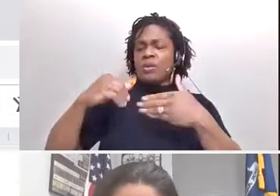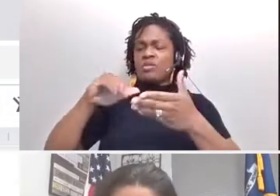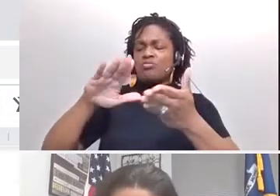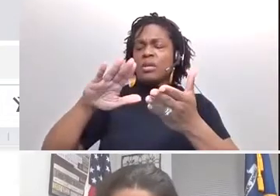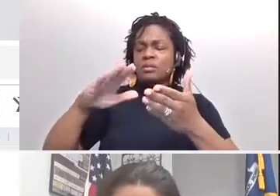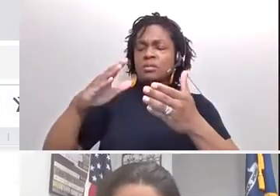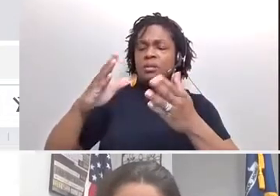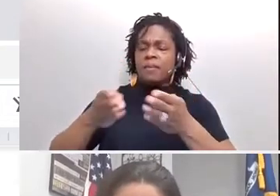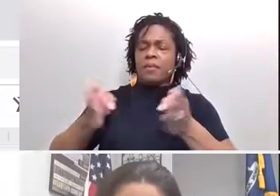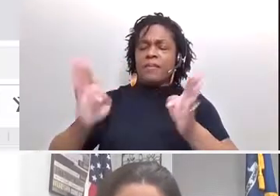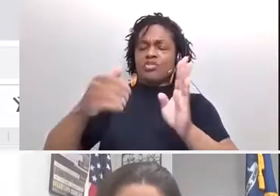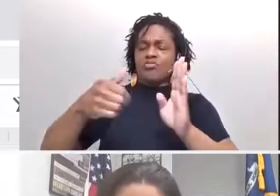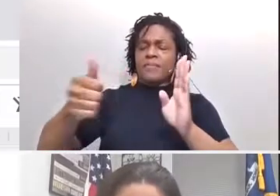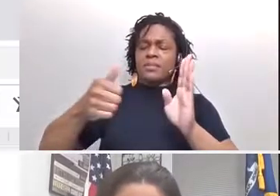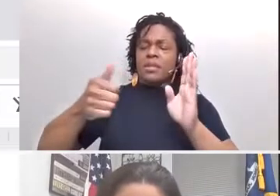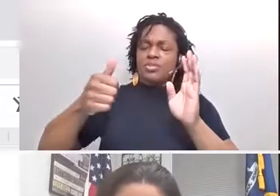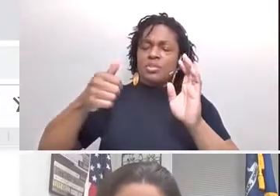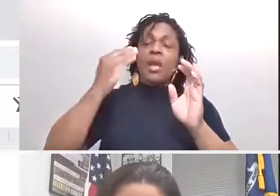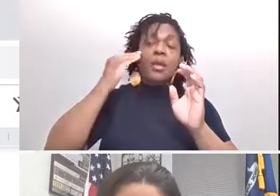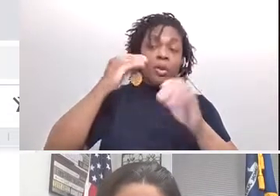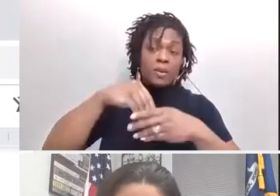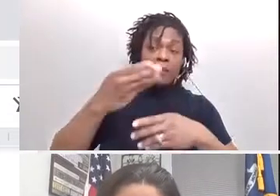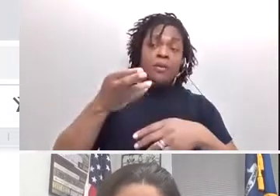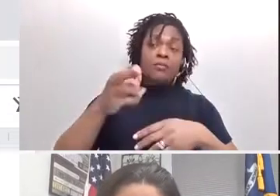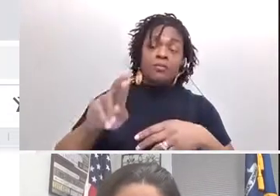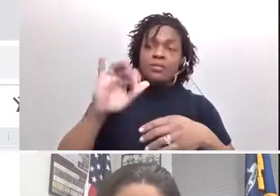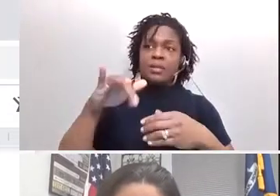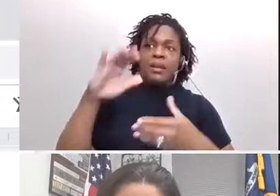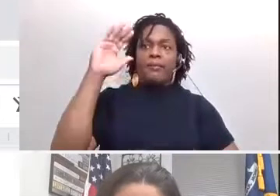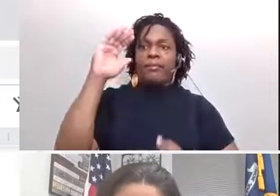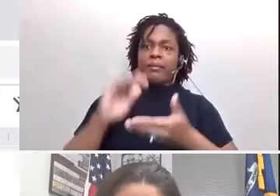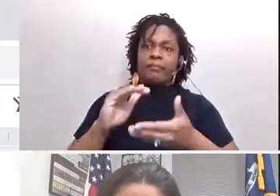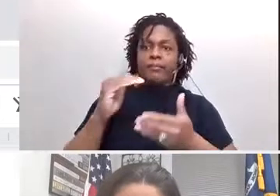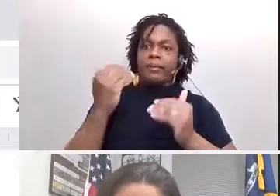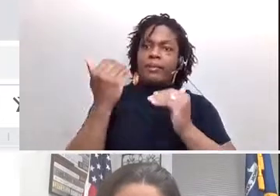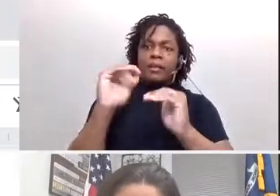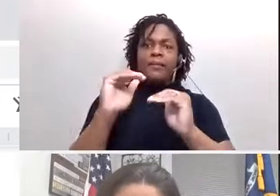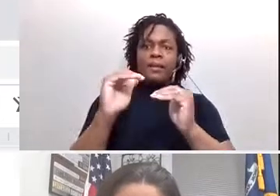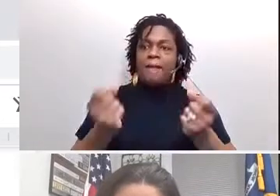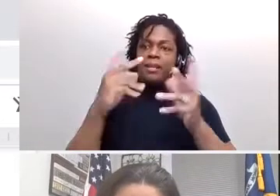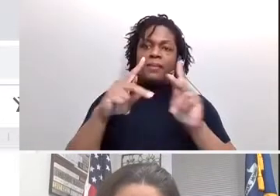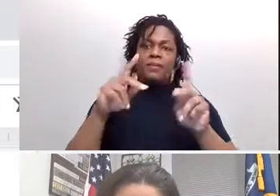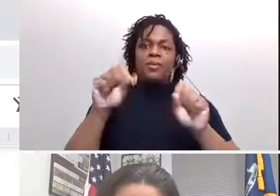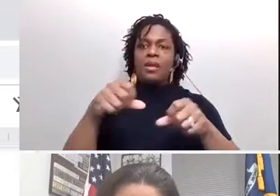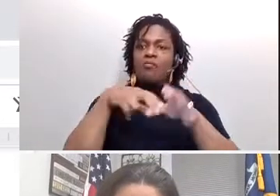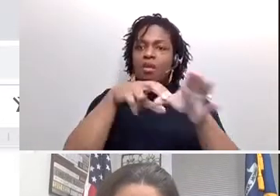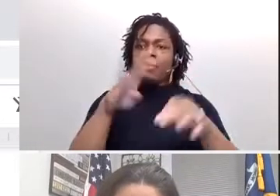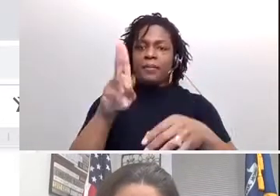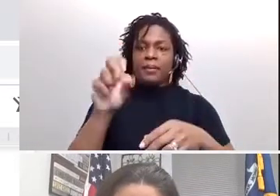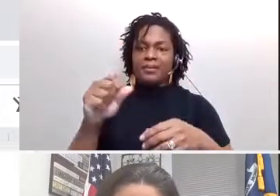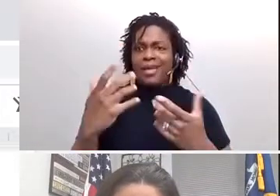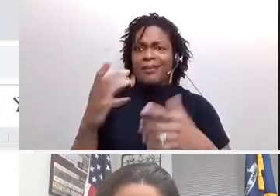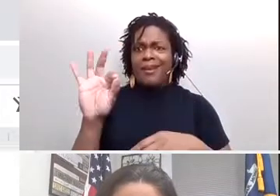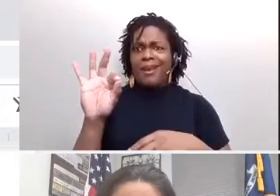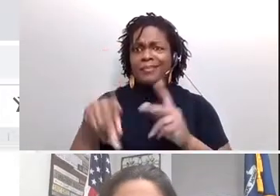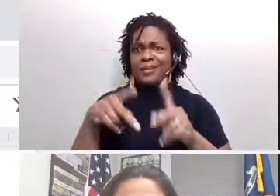in Baton Rouge, they cut the buses back to like 9 people on a bus. But I don't know what the